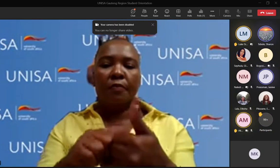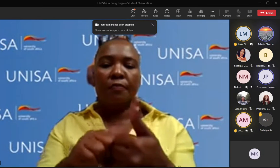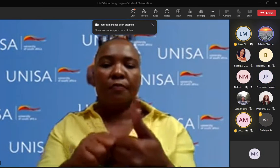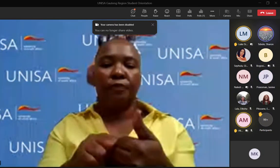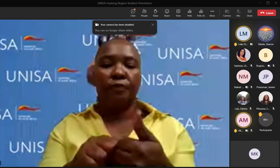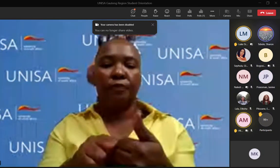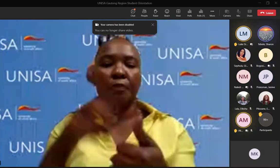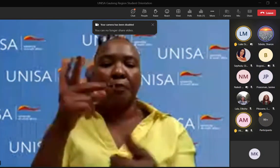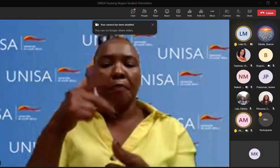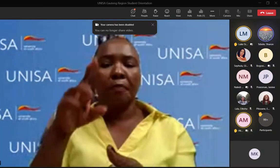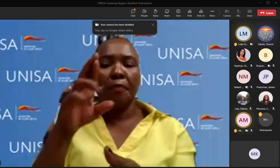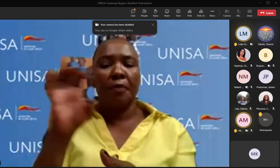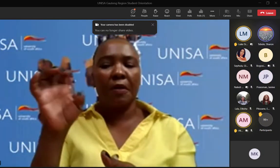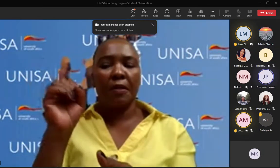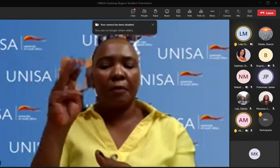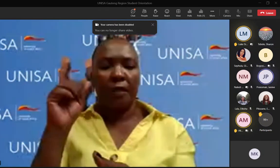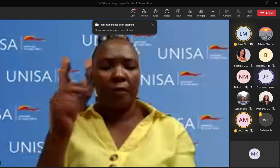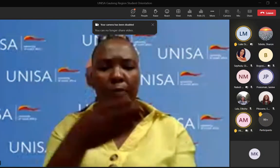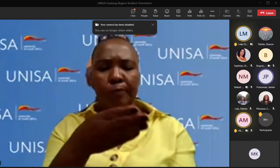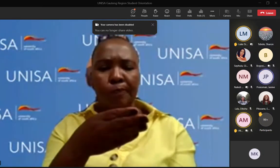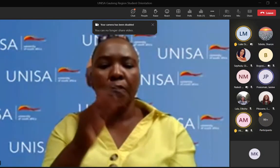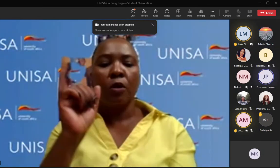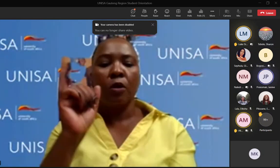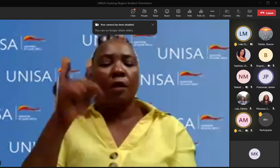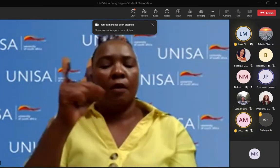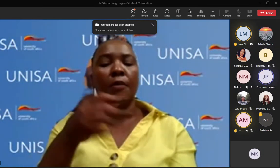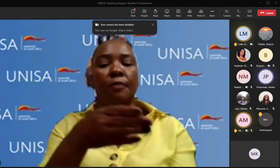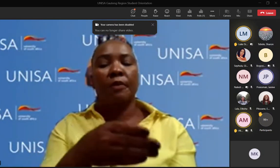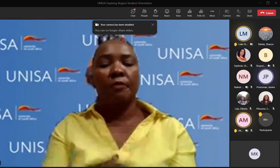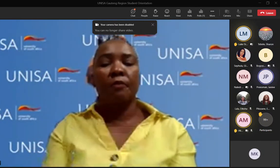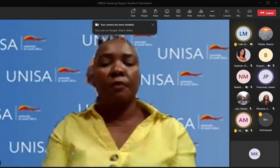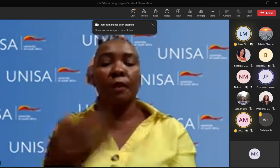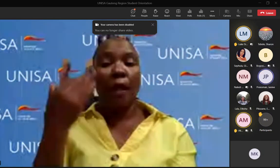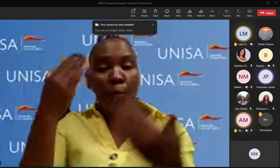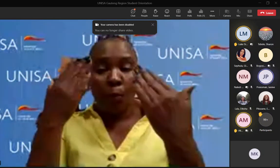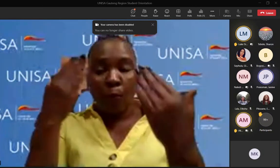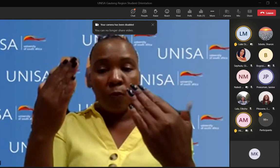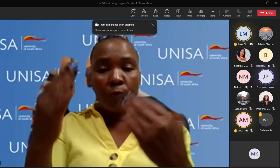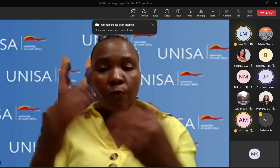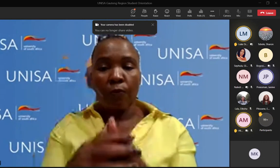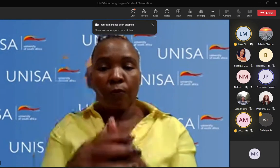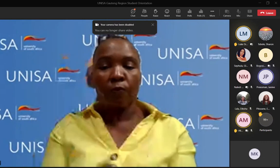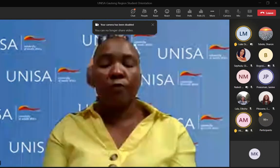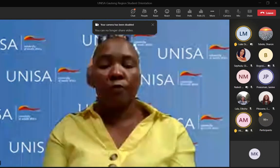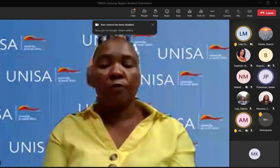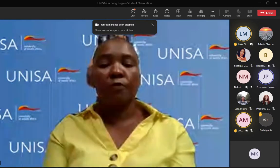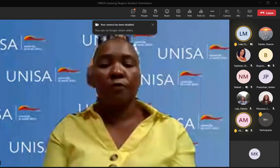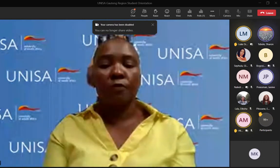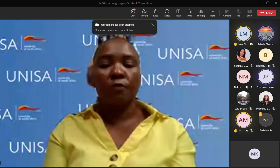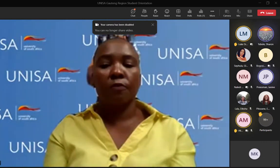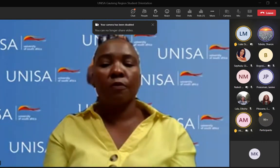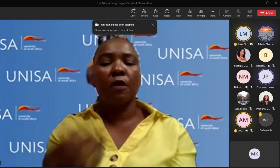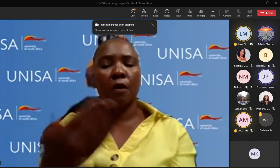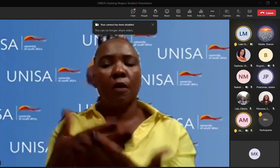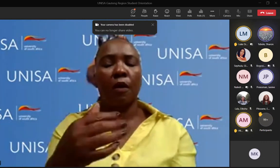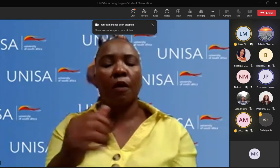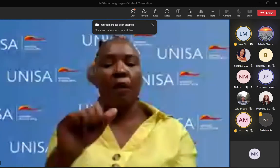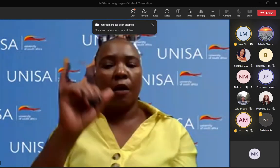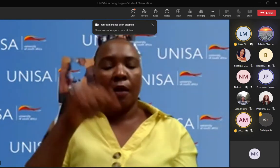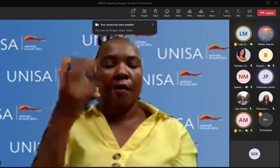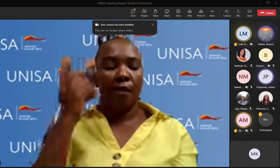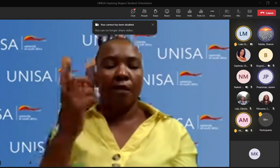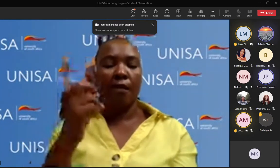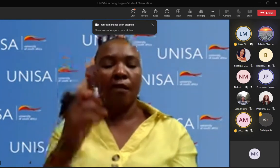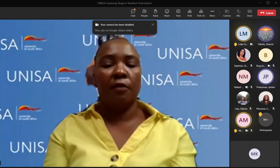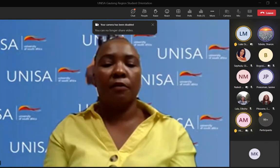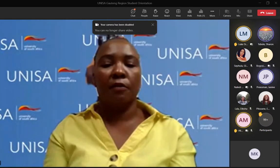yes we can hear you thank you yes hello yes um I can hear you hi this is Janine